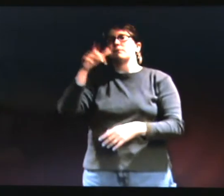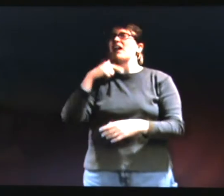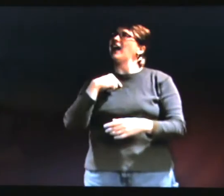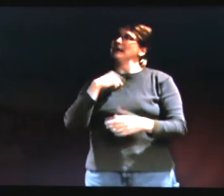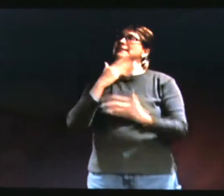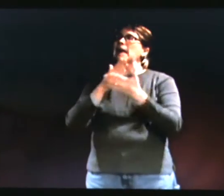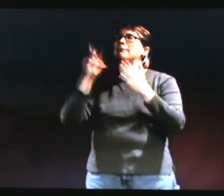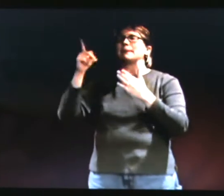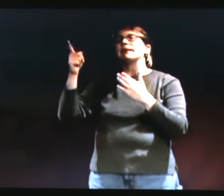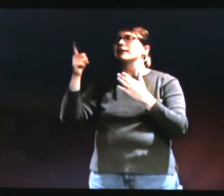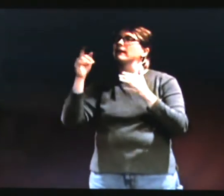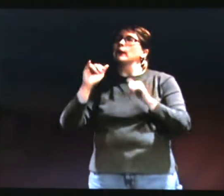With our